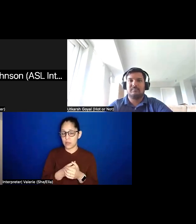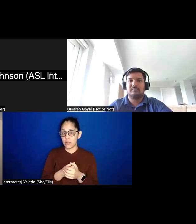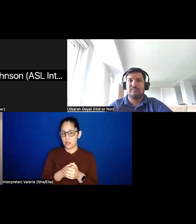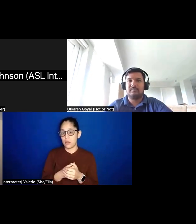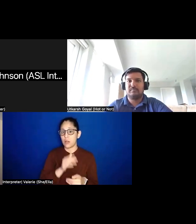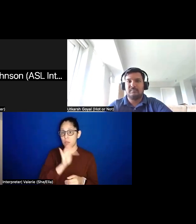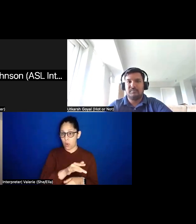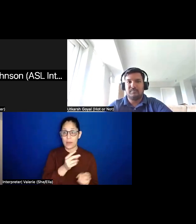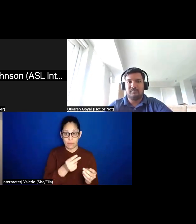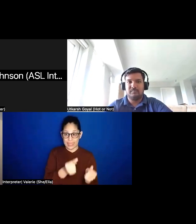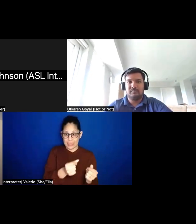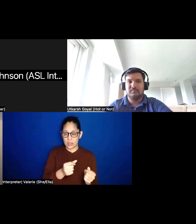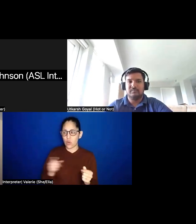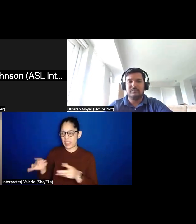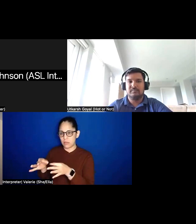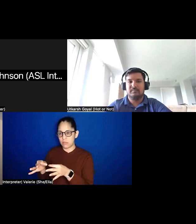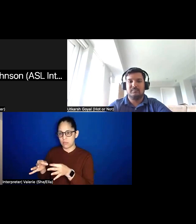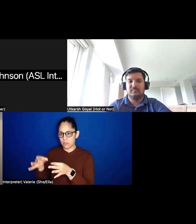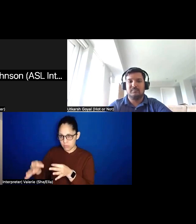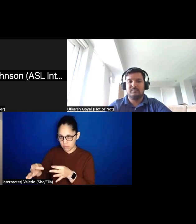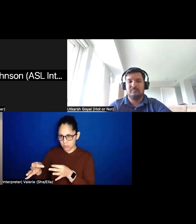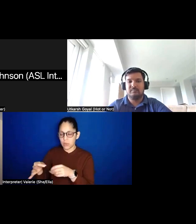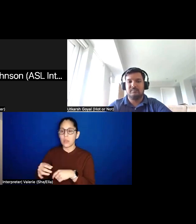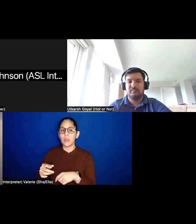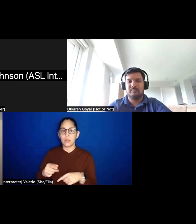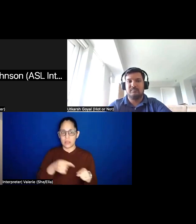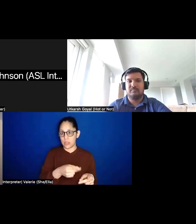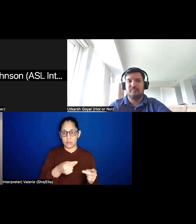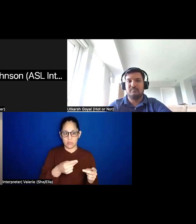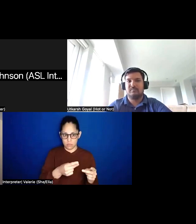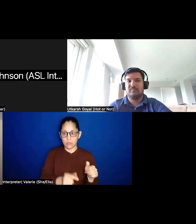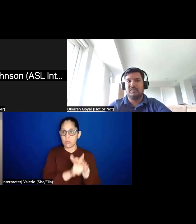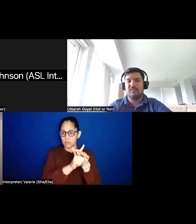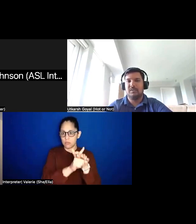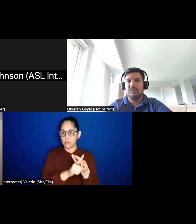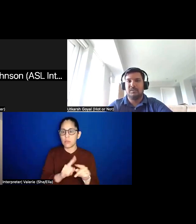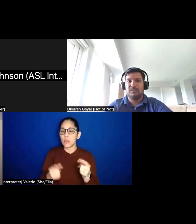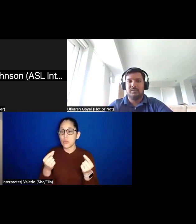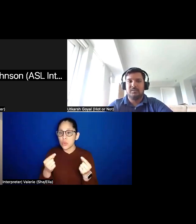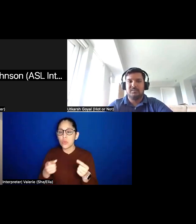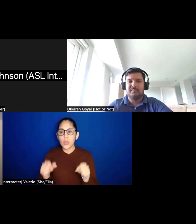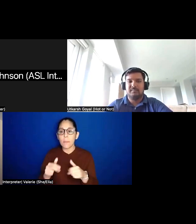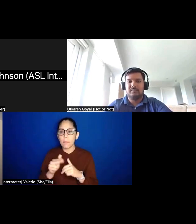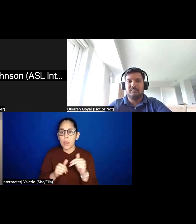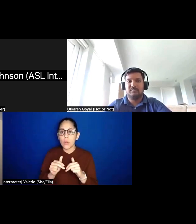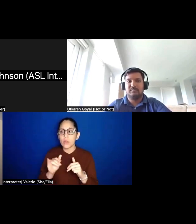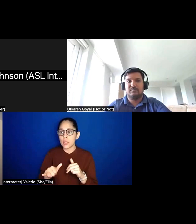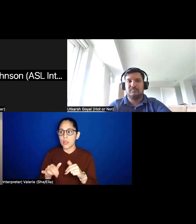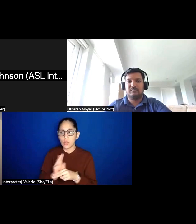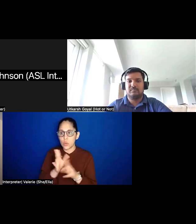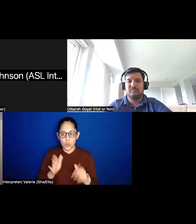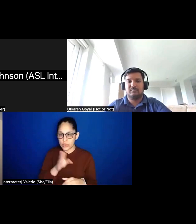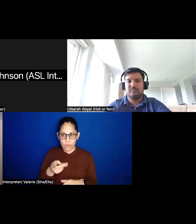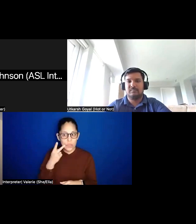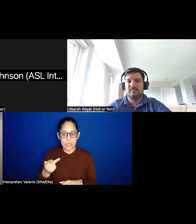is slightly slower, but realistically, what you can do is you can build in such a way that the users never see this.